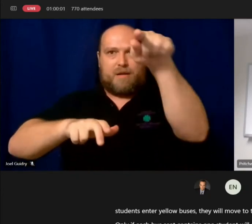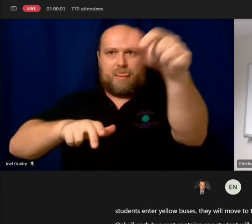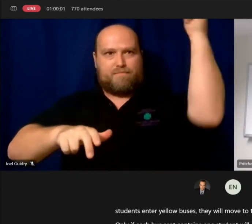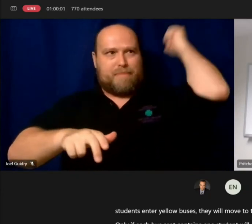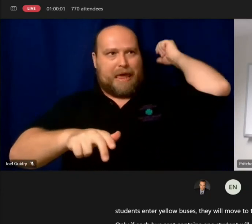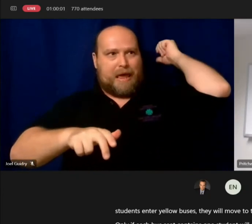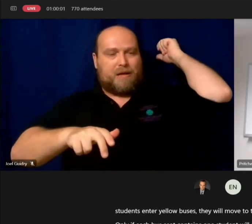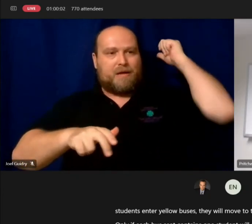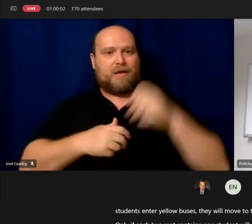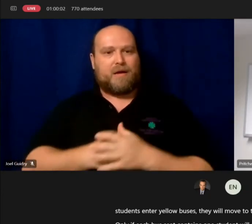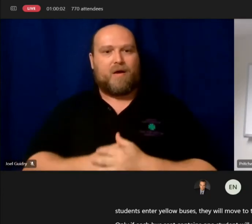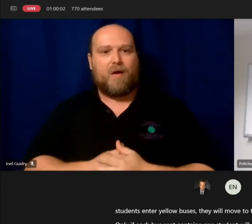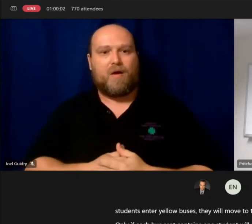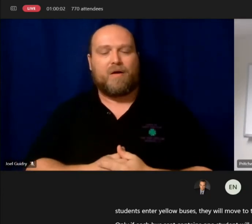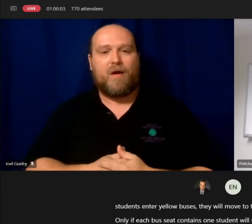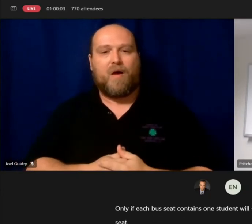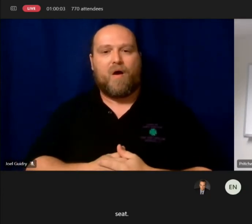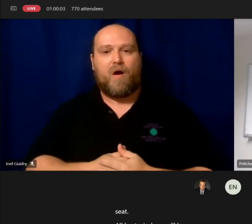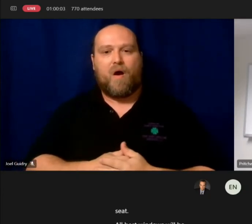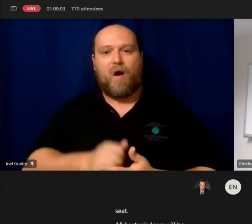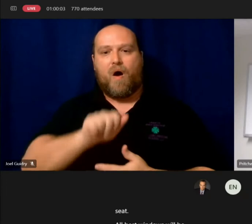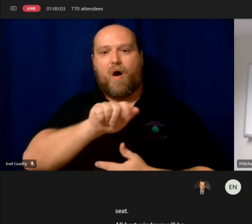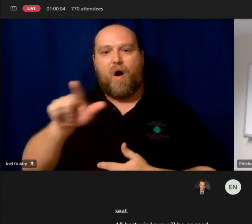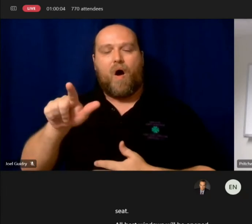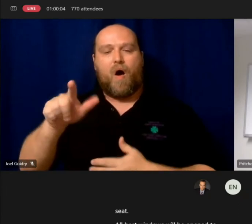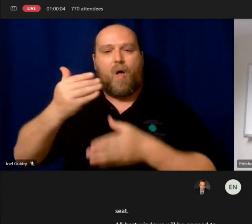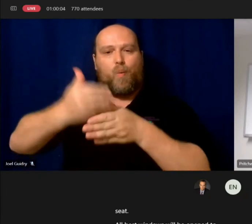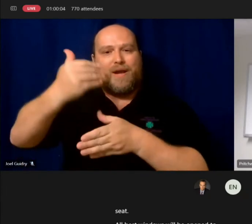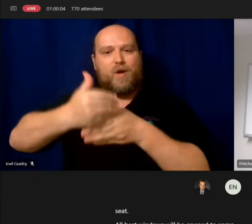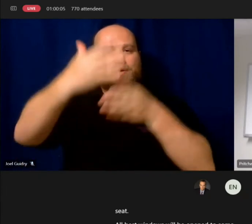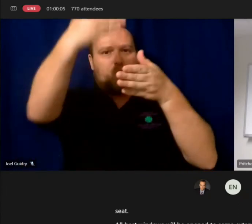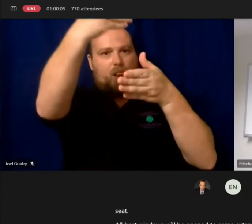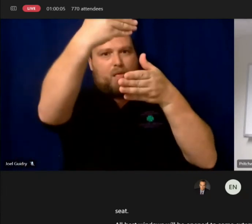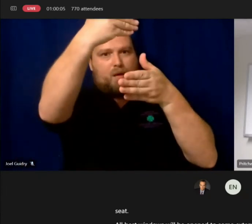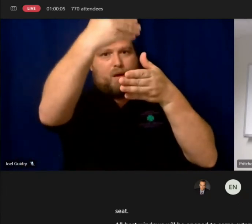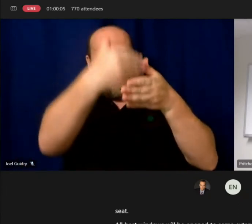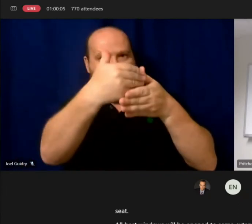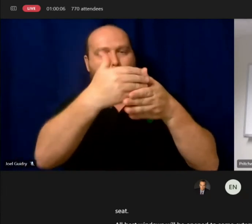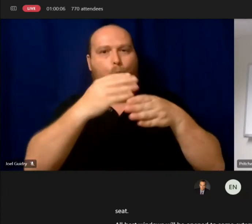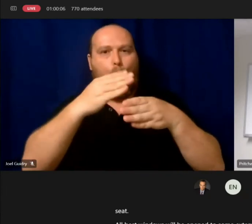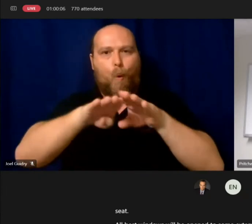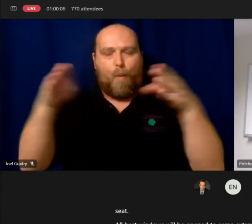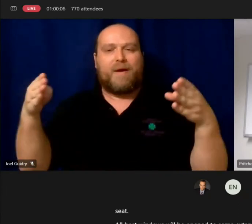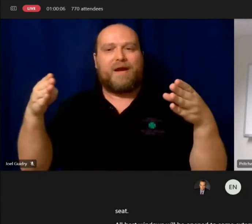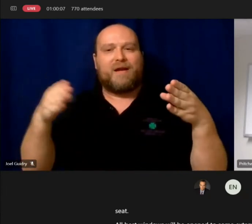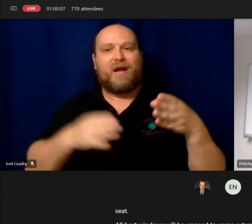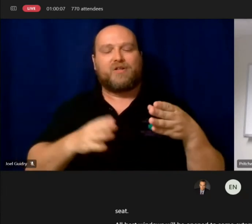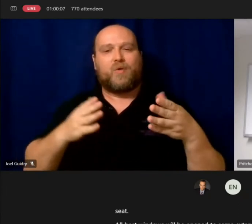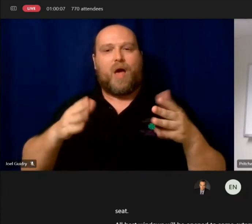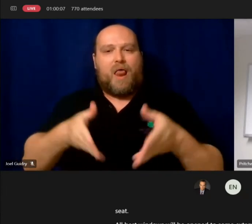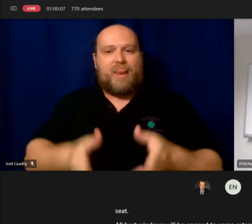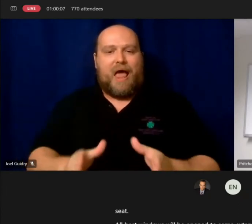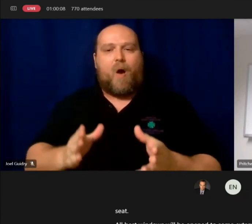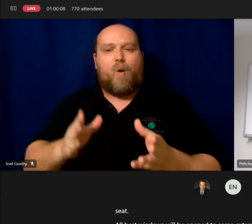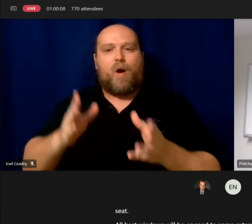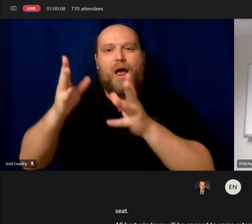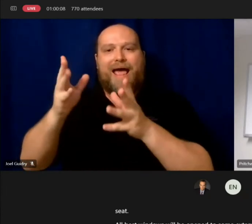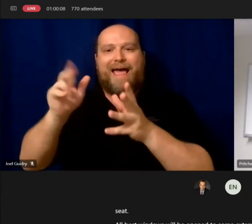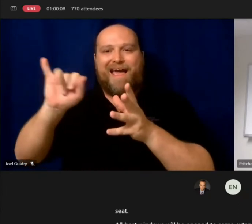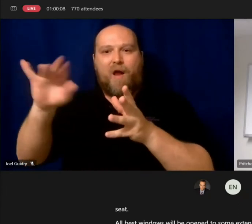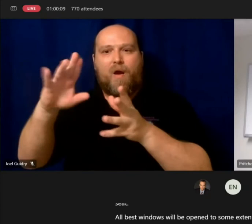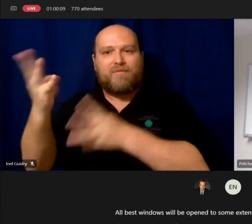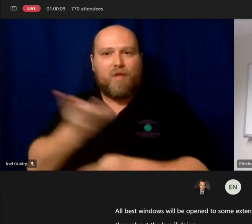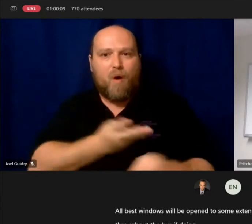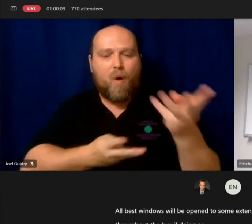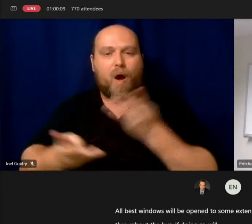bus windows will be opened to some extent to provide consistent airflow throughout the bus, if doing so will not pose a safety